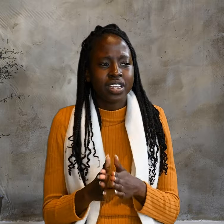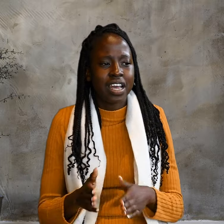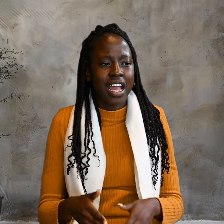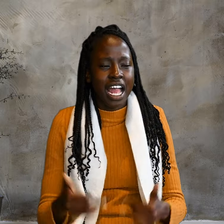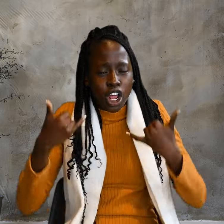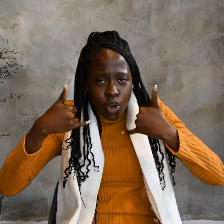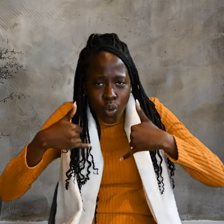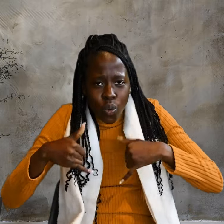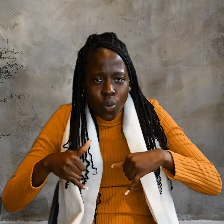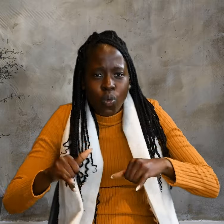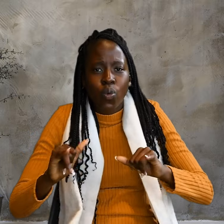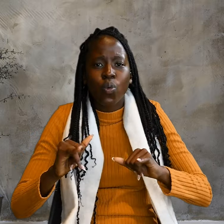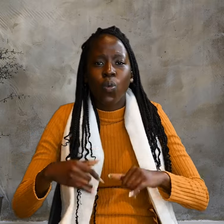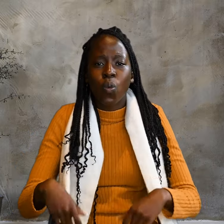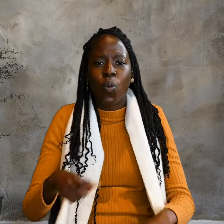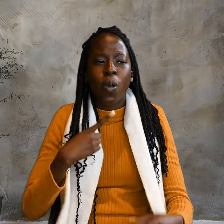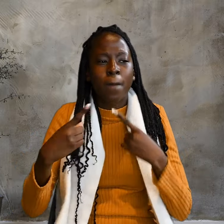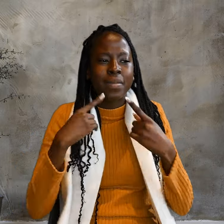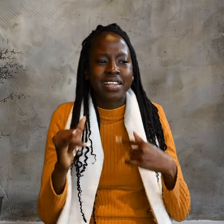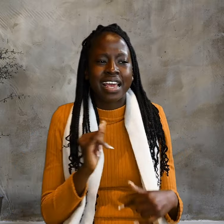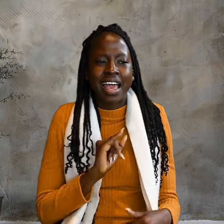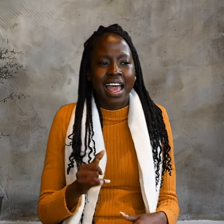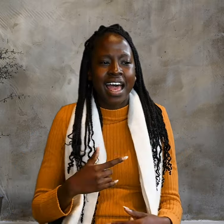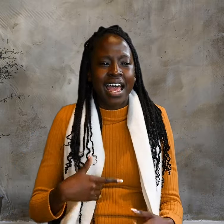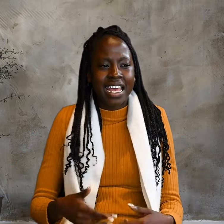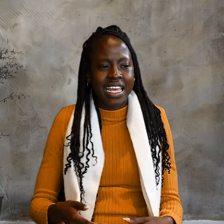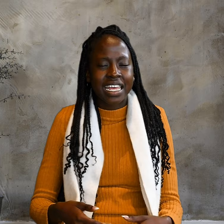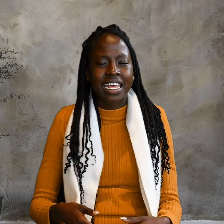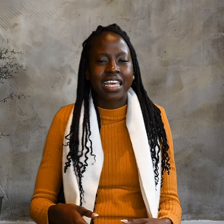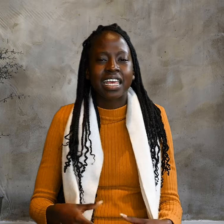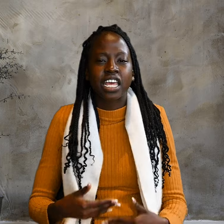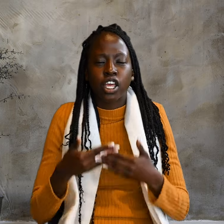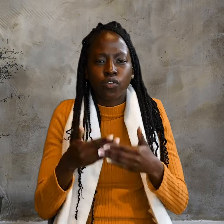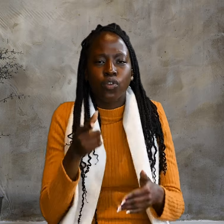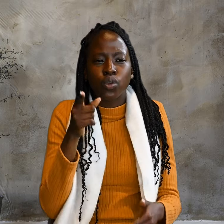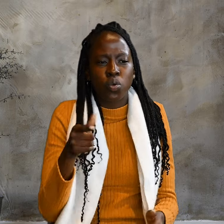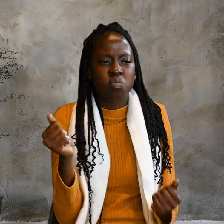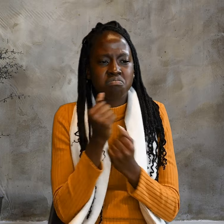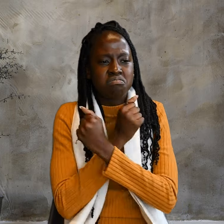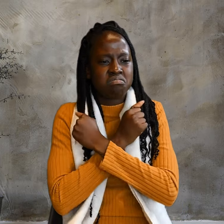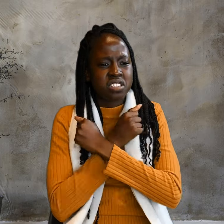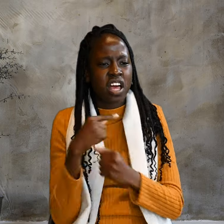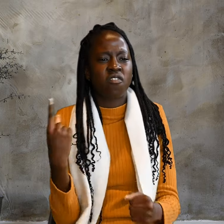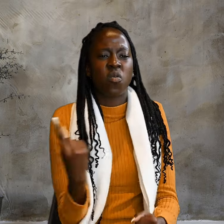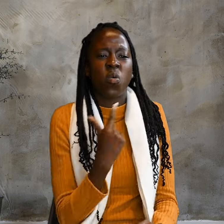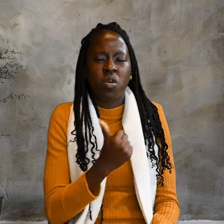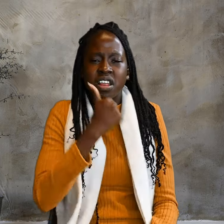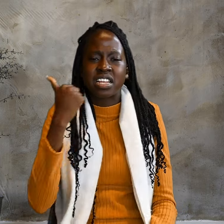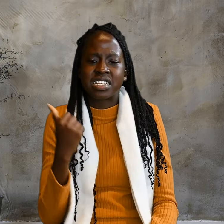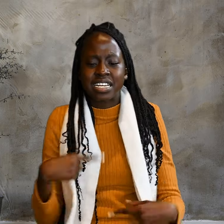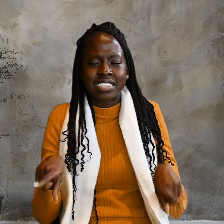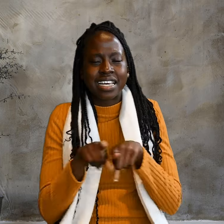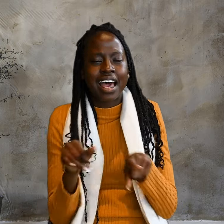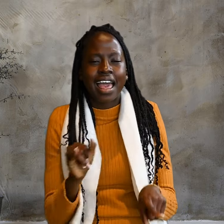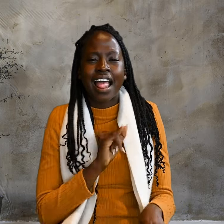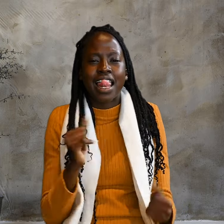you: love one another as I have loved you. So you must love one